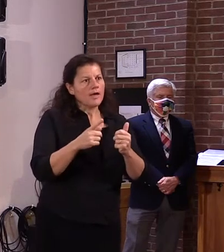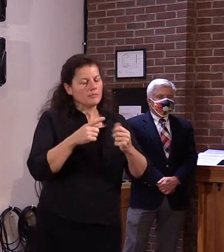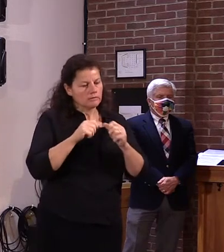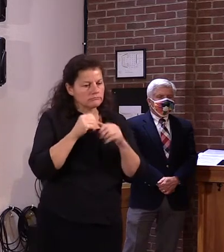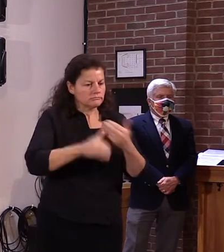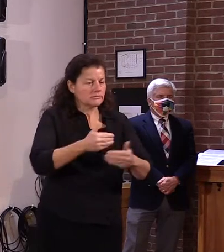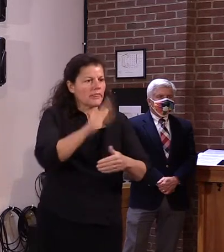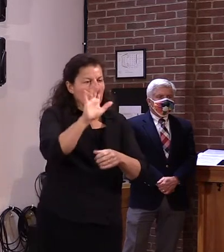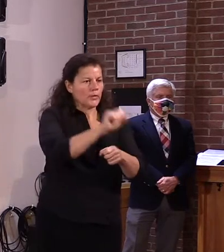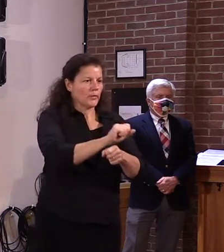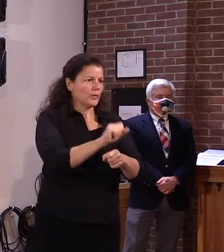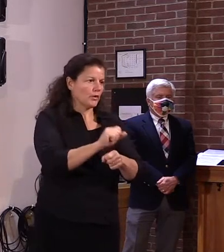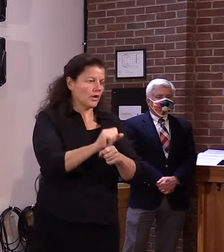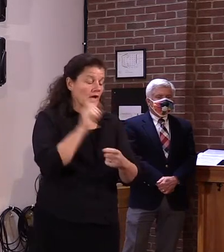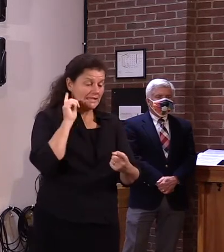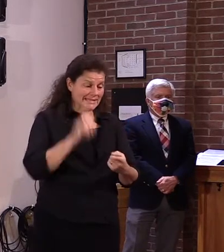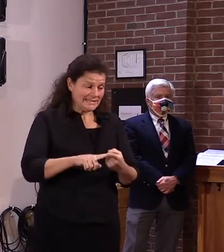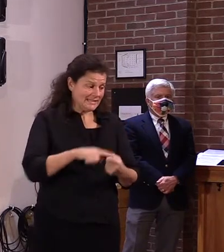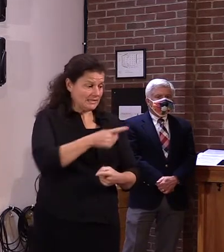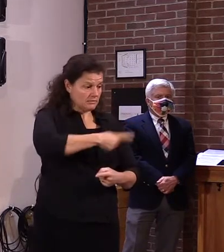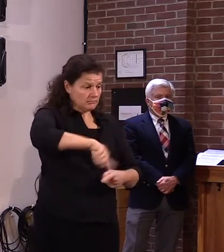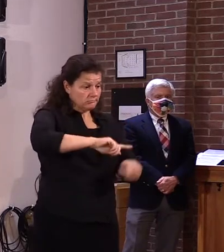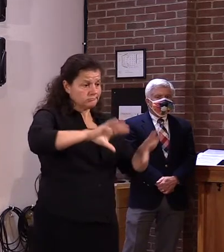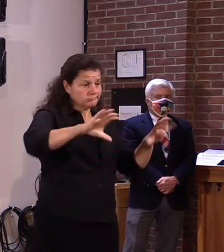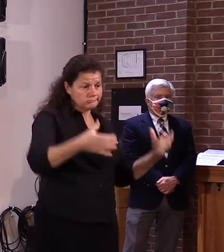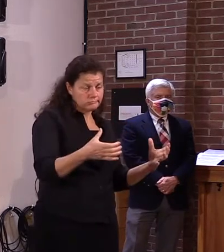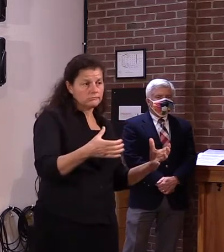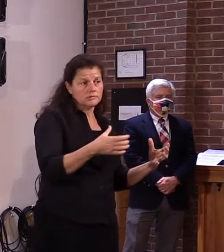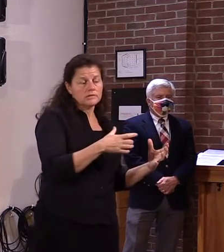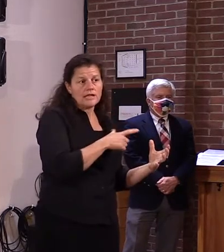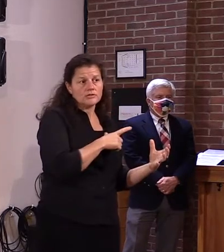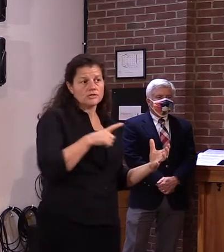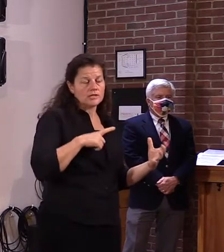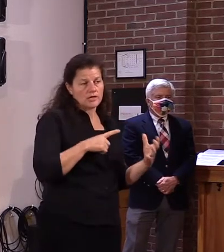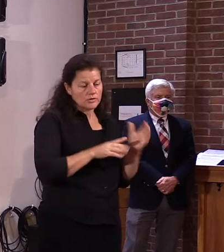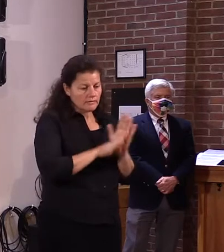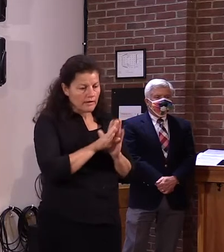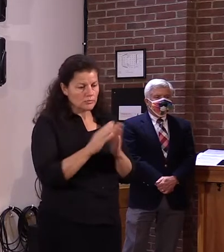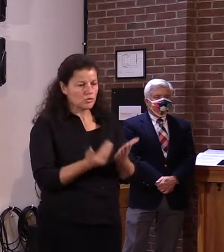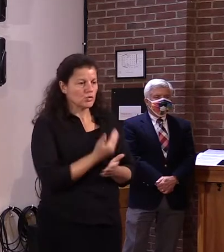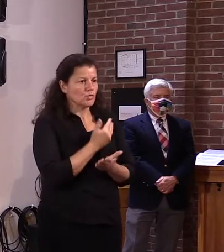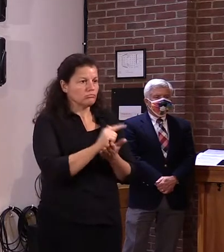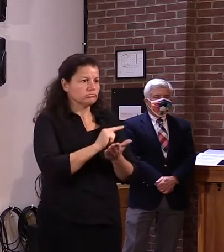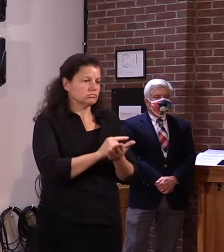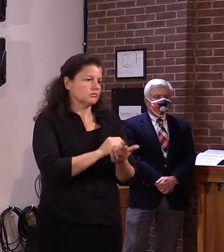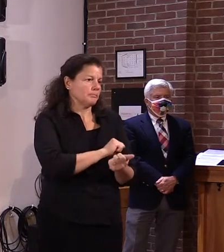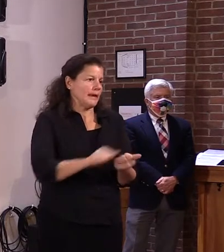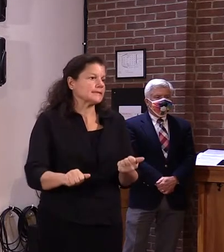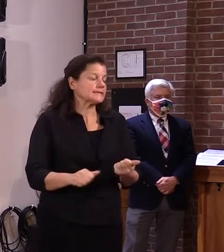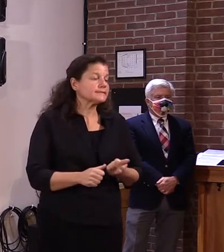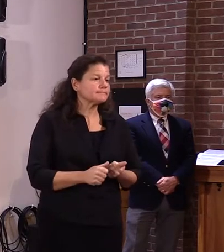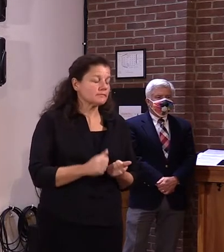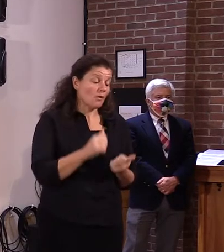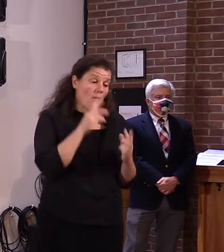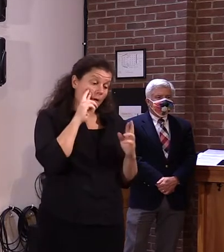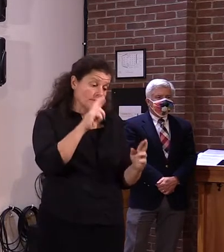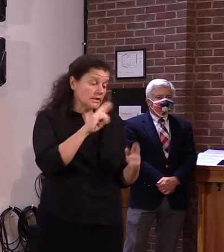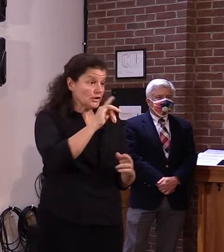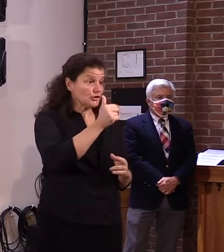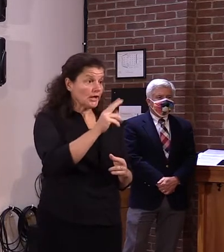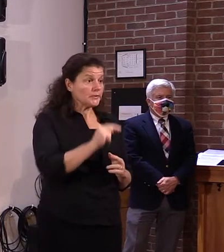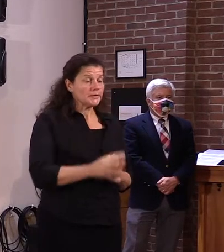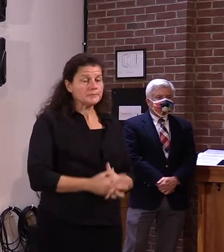can come to a more permanent solution with legislation in January, hopefully. And on